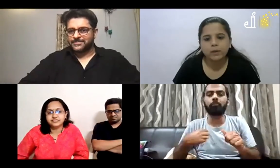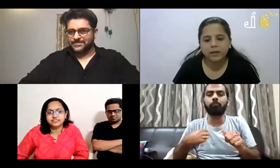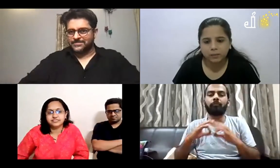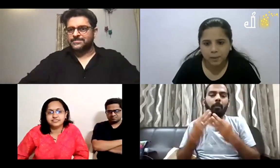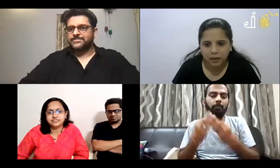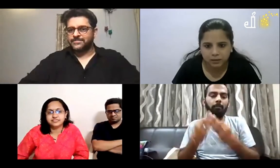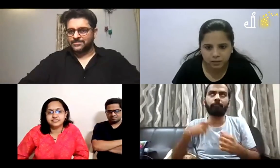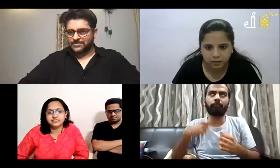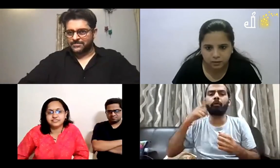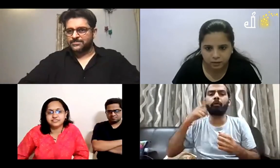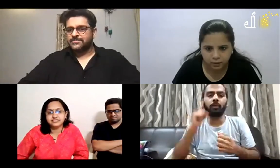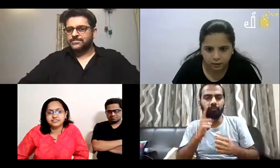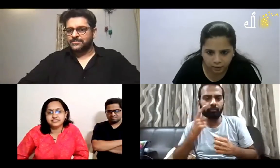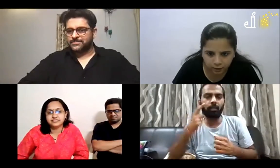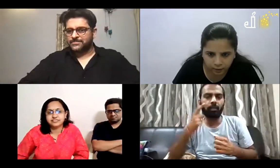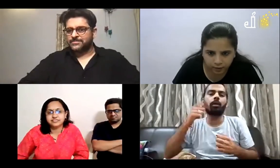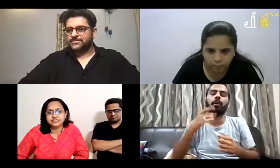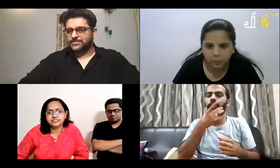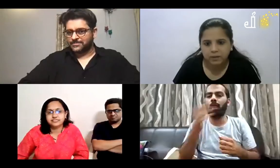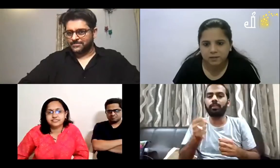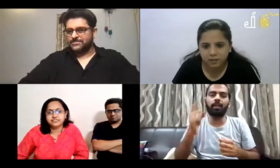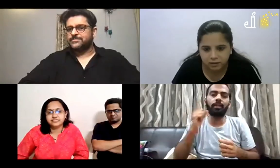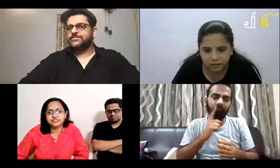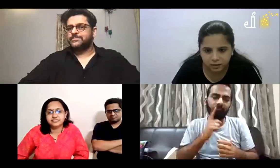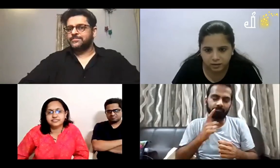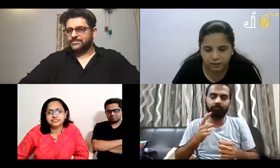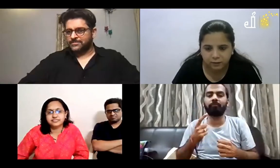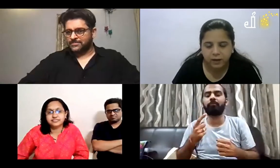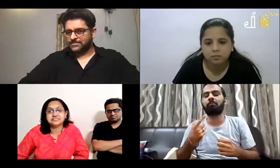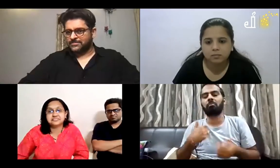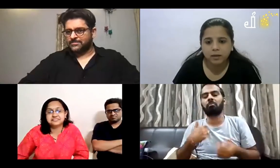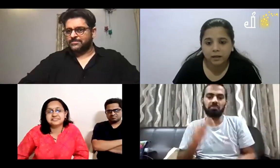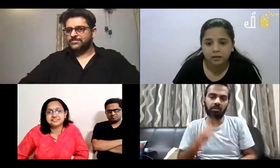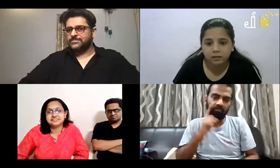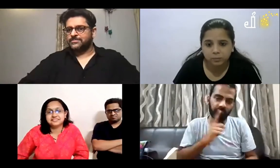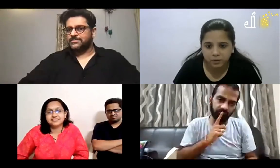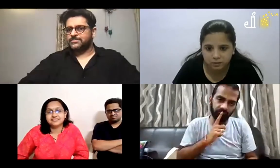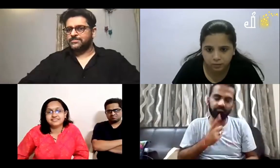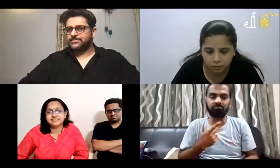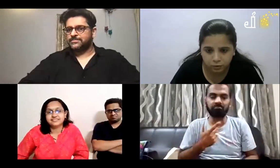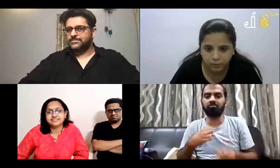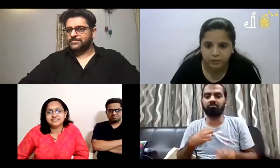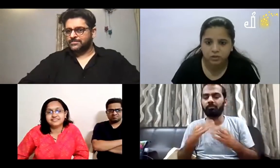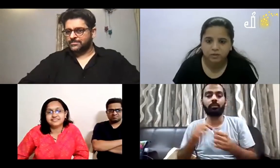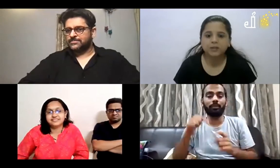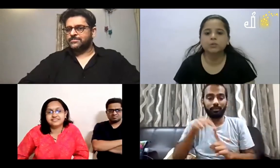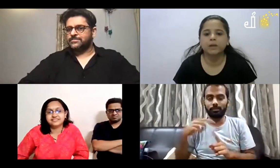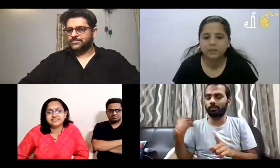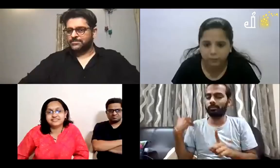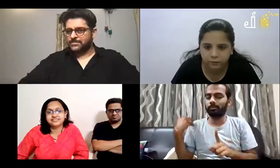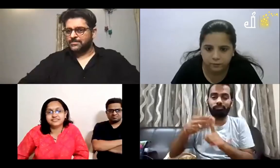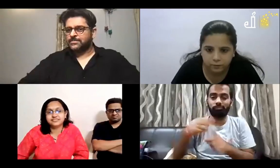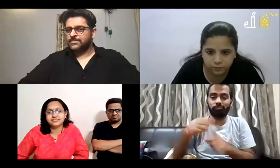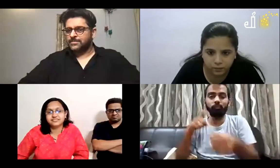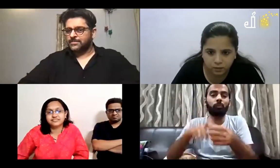I live in Ahmedabad. My parents are deaf and my grandparents are also. My children as well